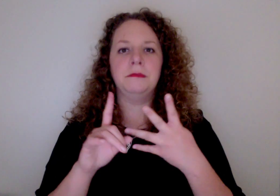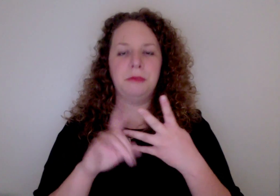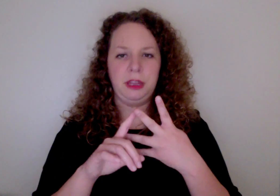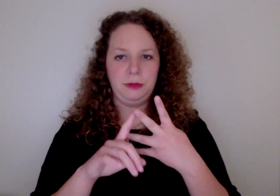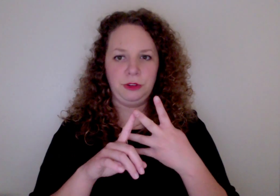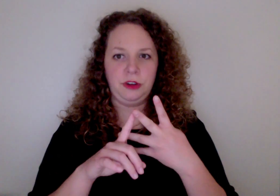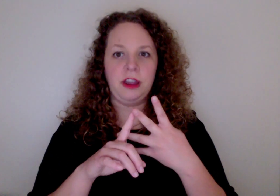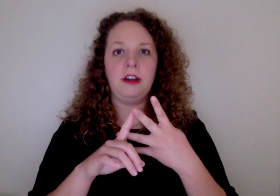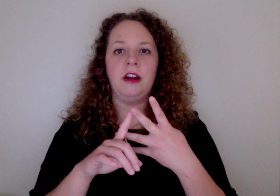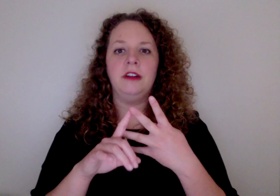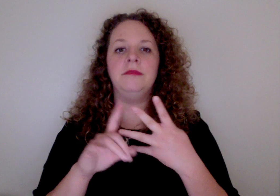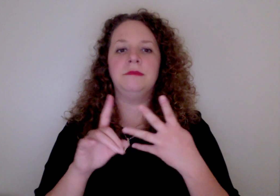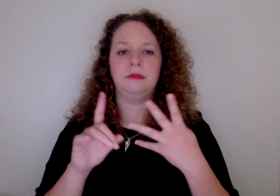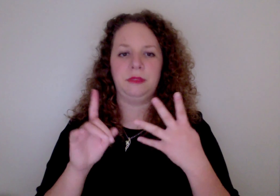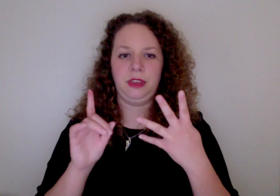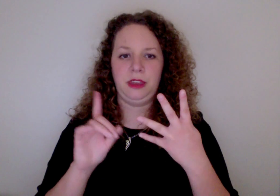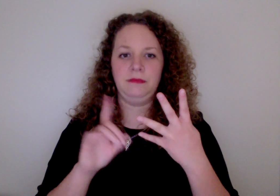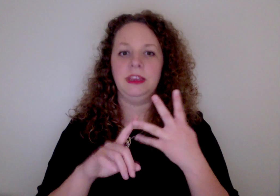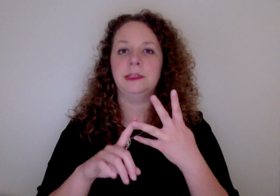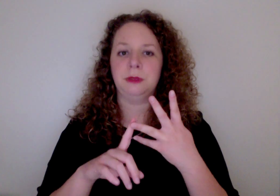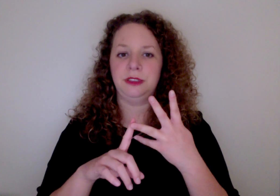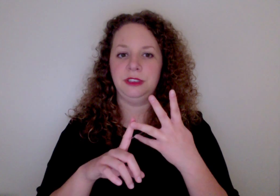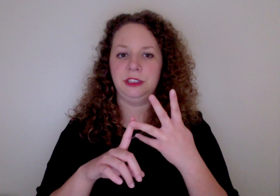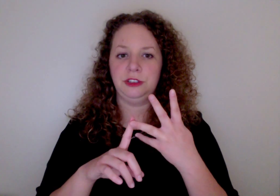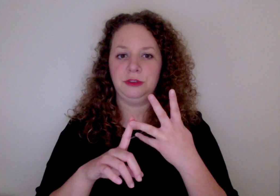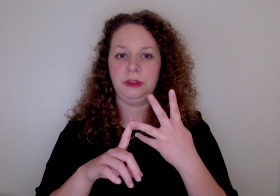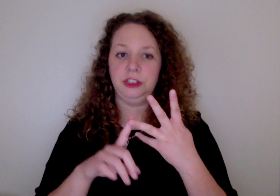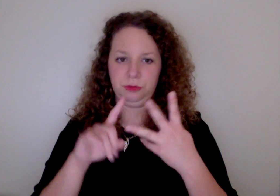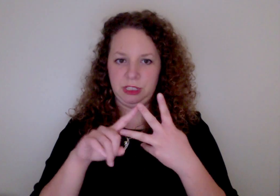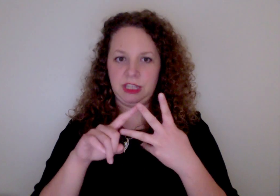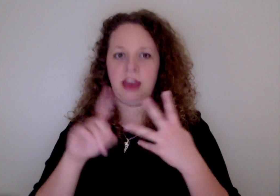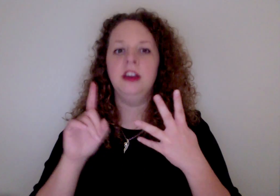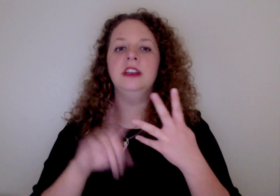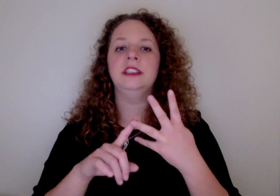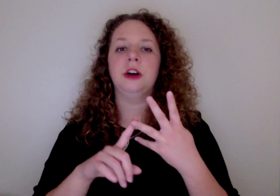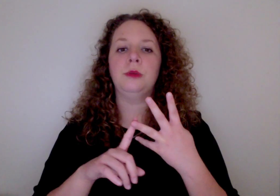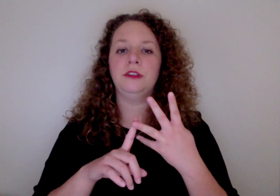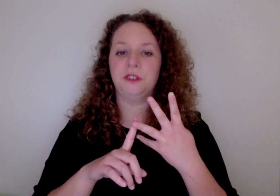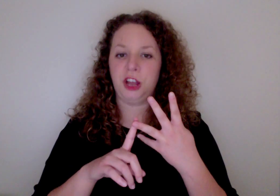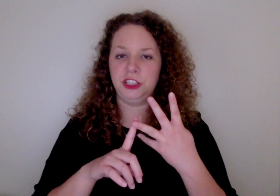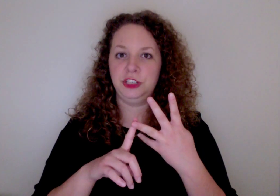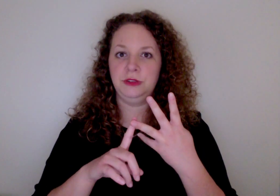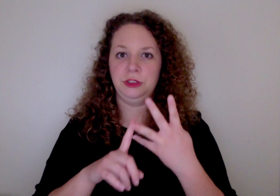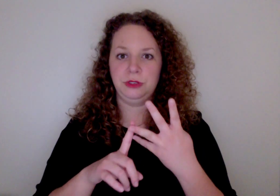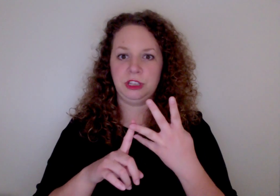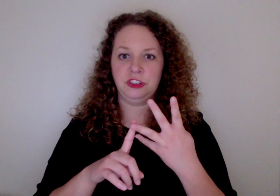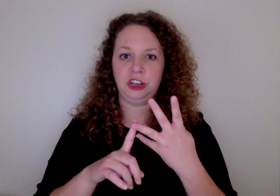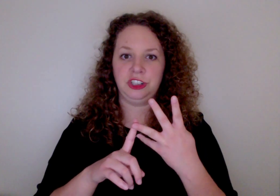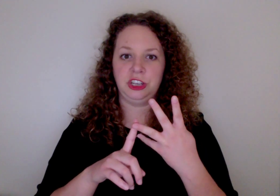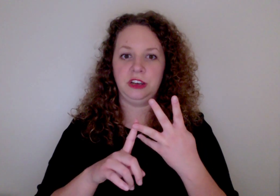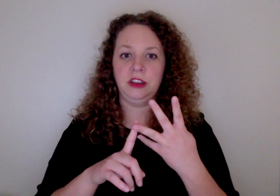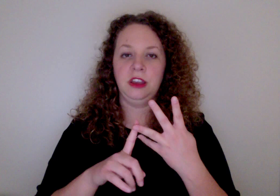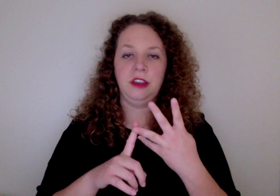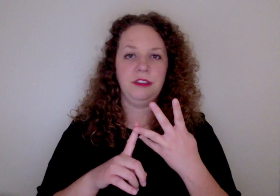paid with your credit card. Okay, explain the situation. We did that. Tell what you forgot to do and use the conjunction.